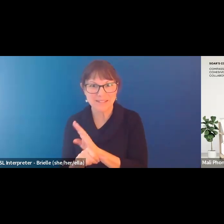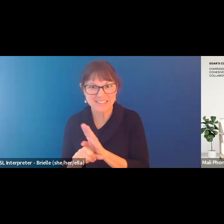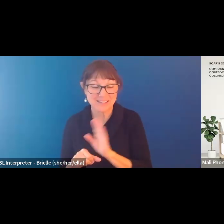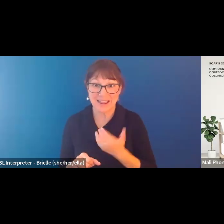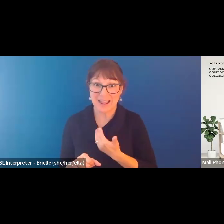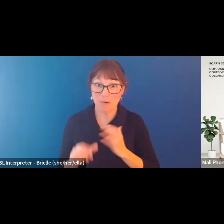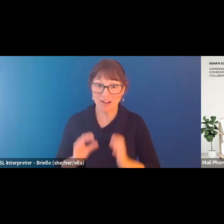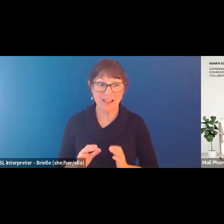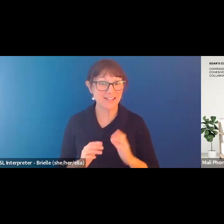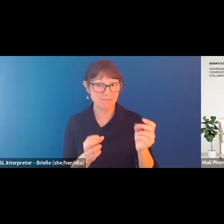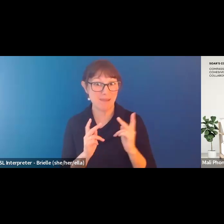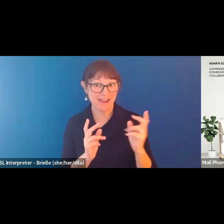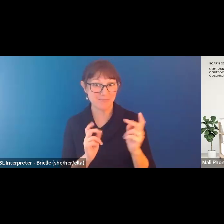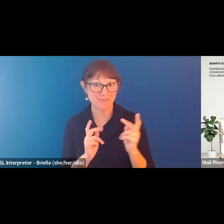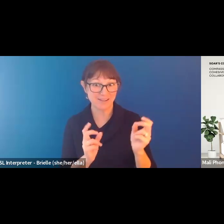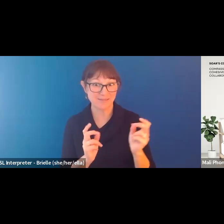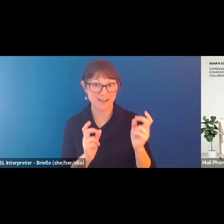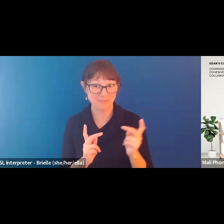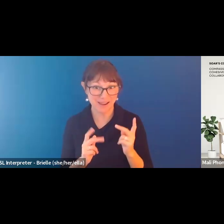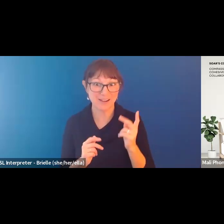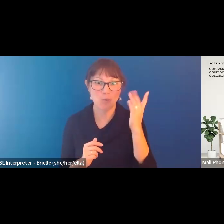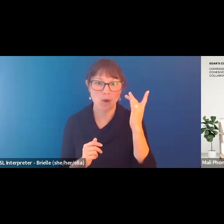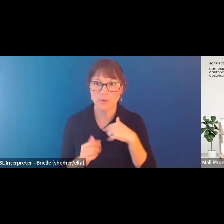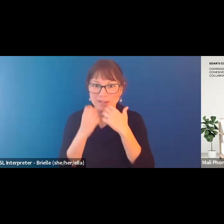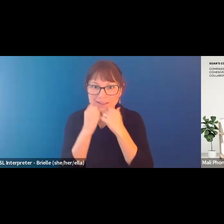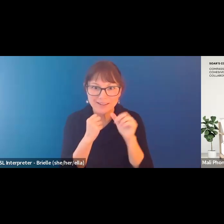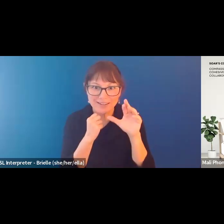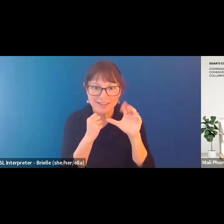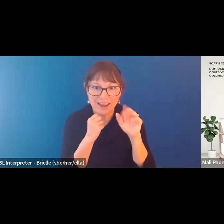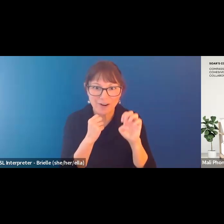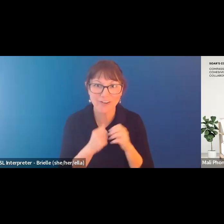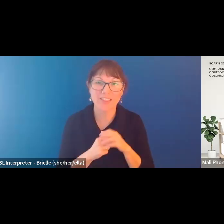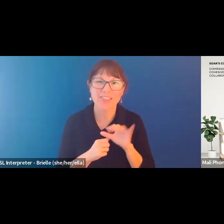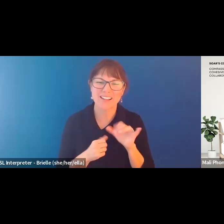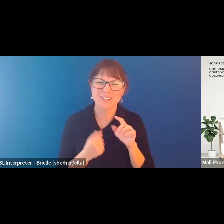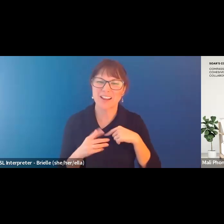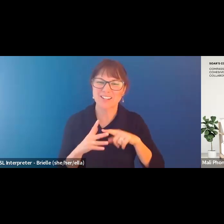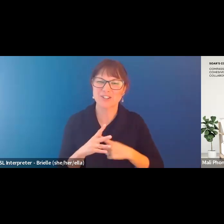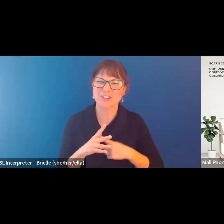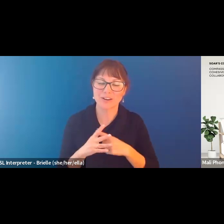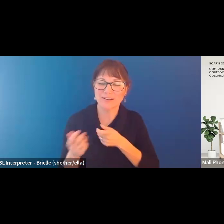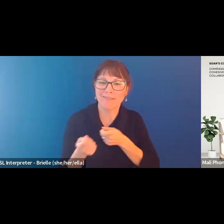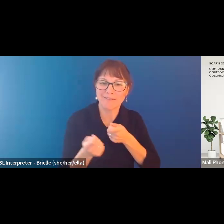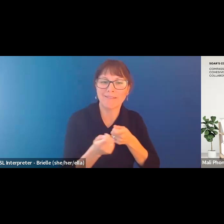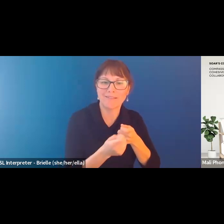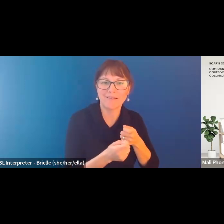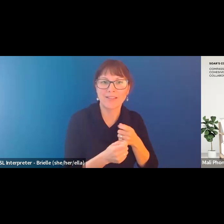repeatedly coming to us because of the level of care. That's when I started attracting the right